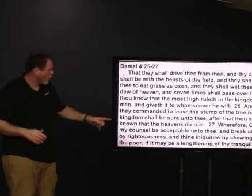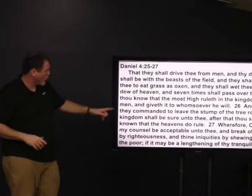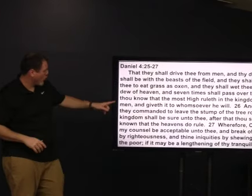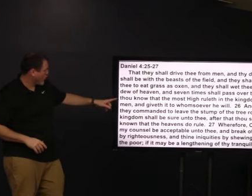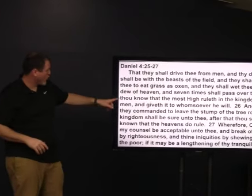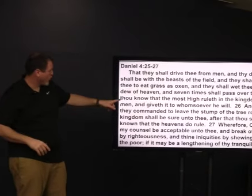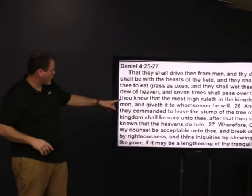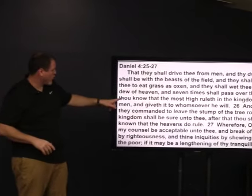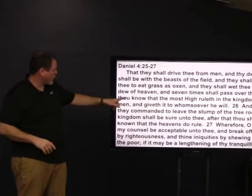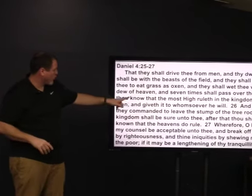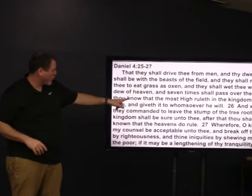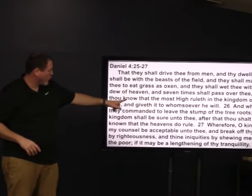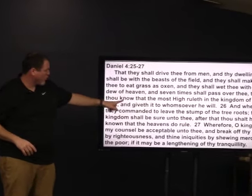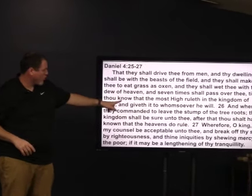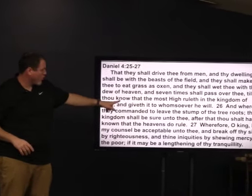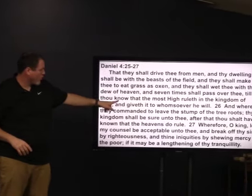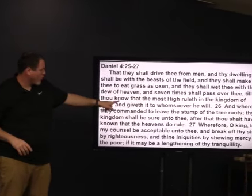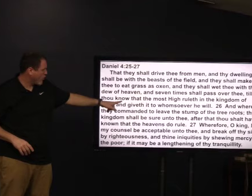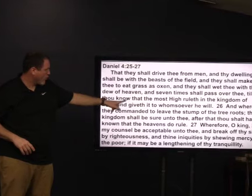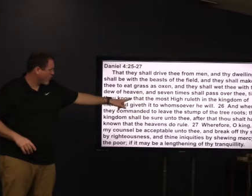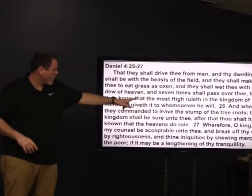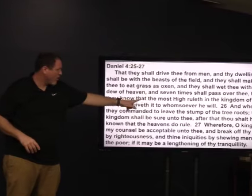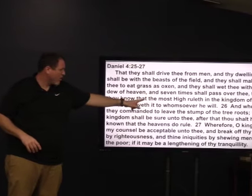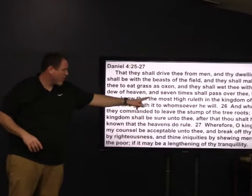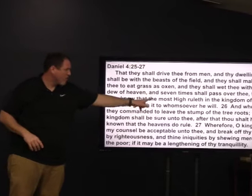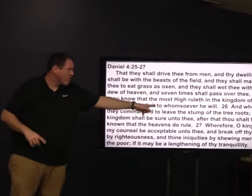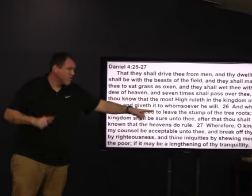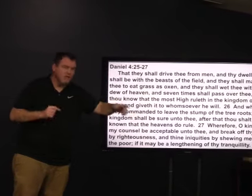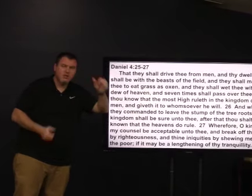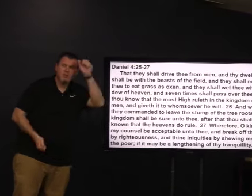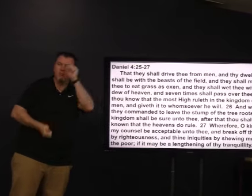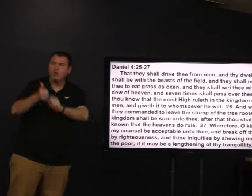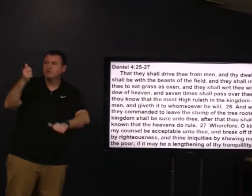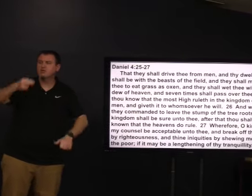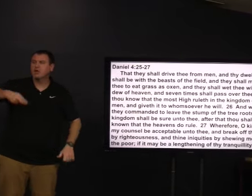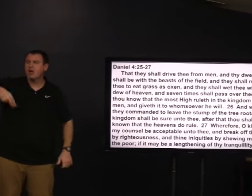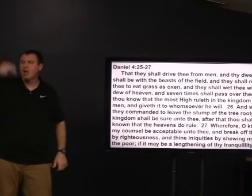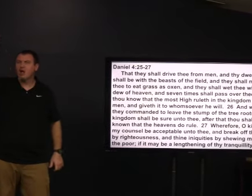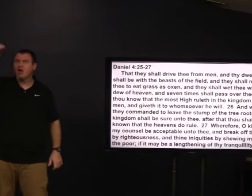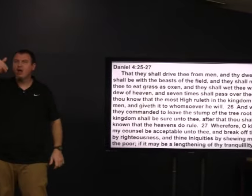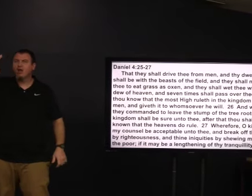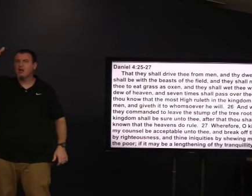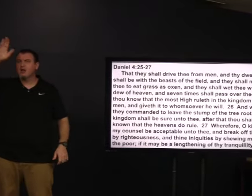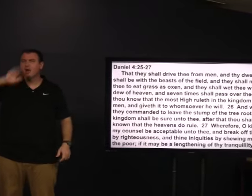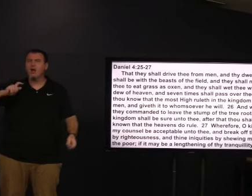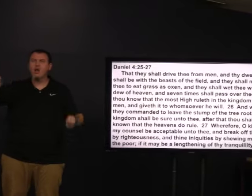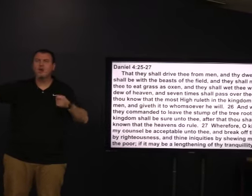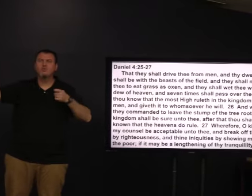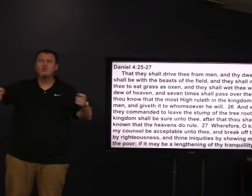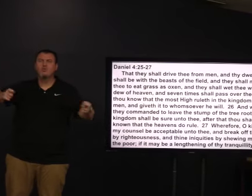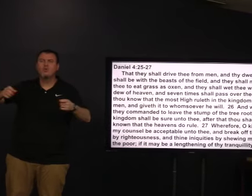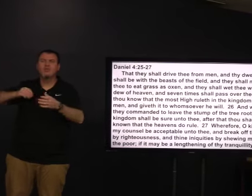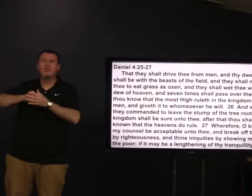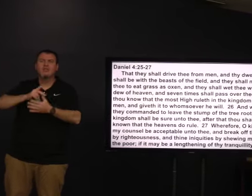Until you know that the Most High God